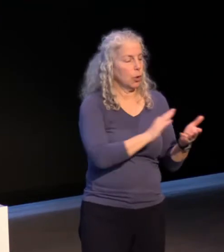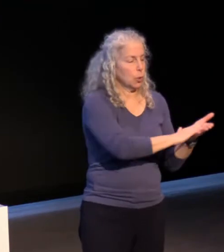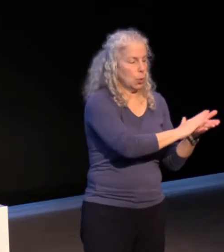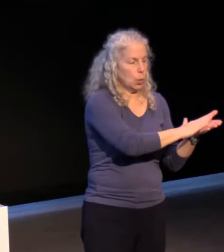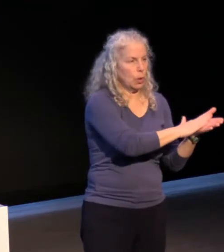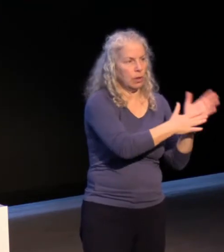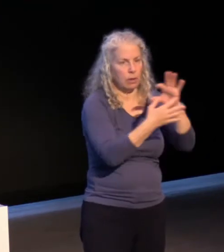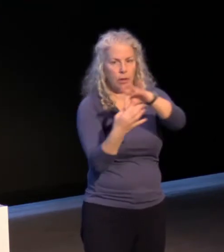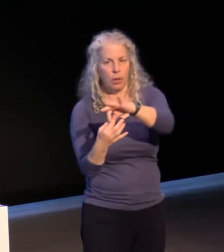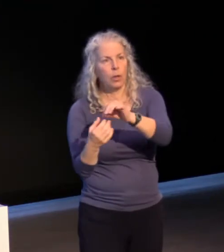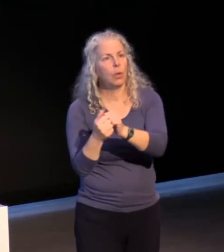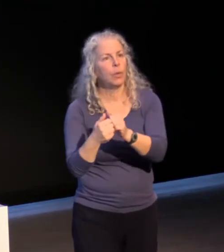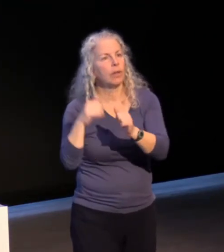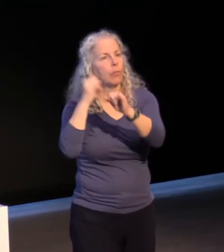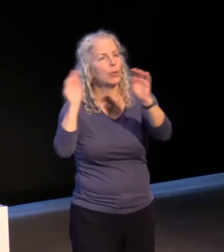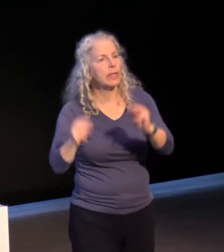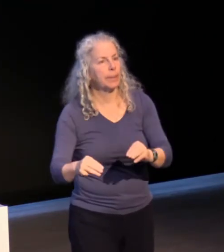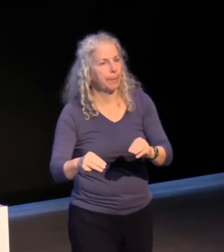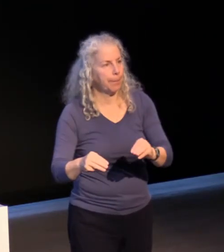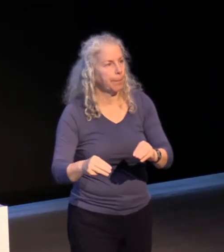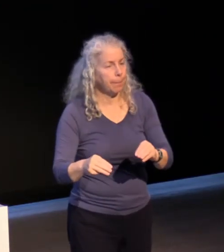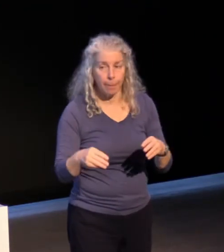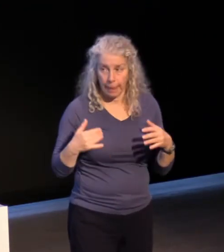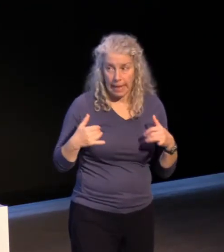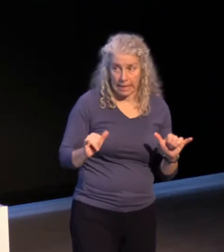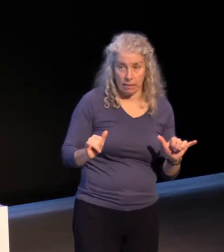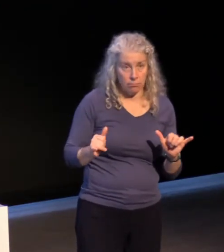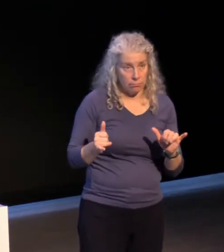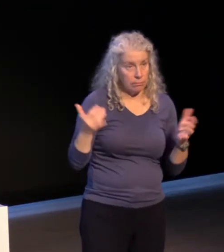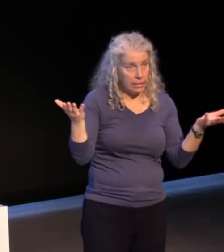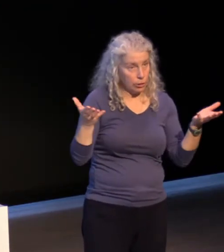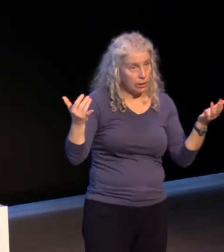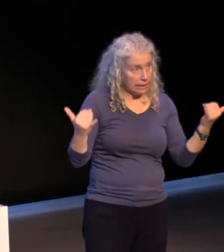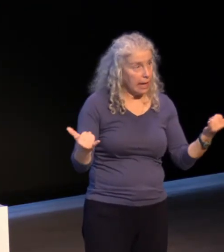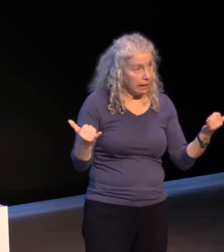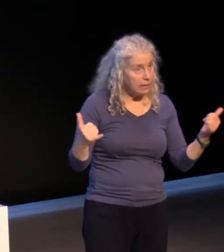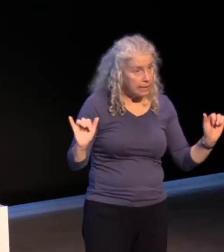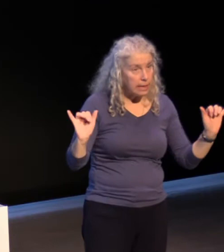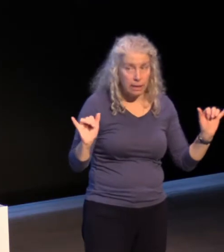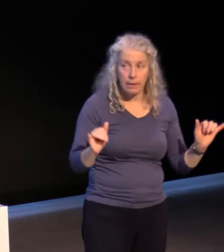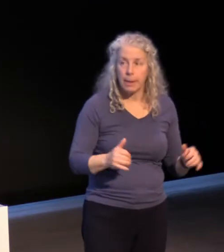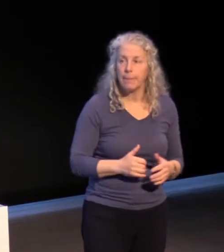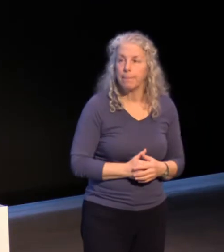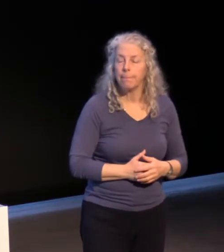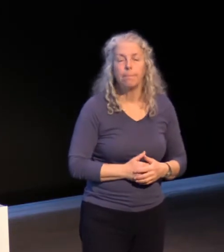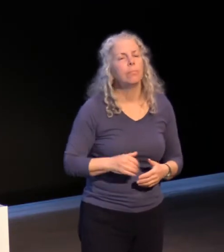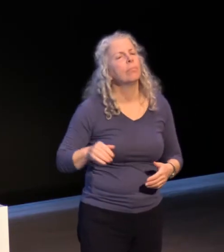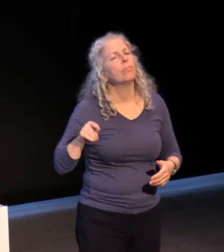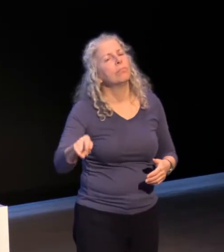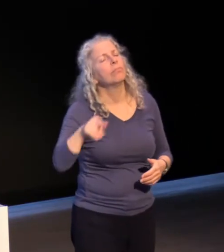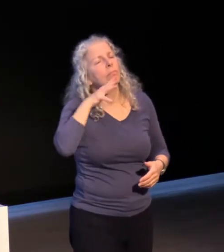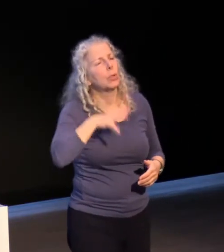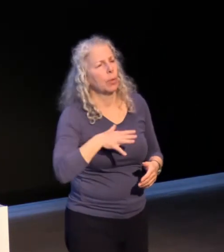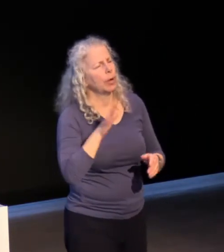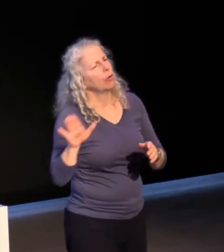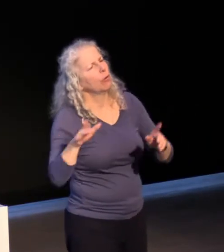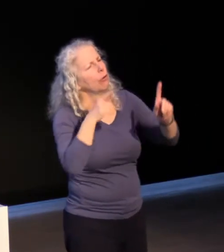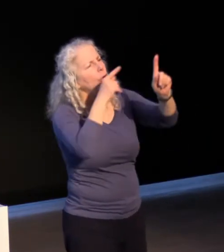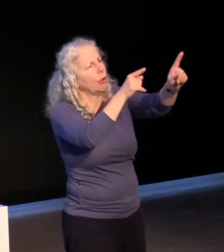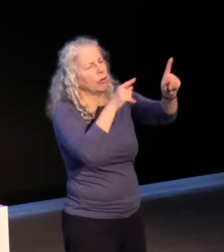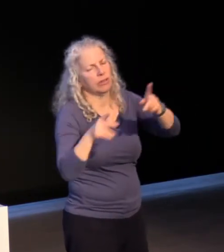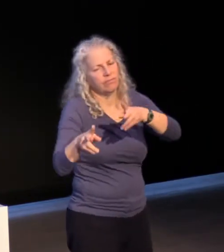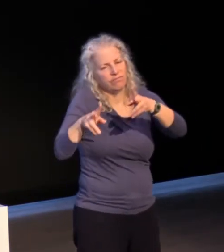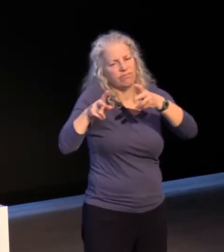newly formed art museum and is still in existence today. Her goal, and I quote from the